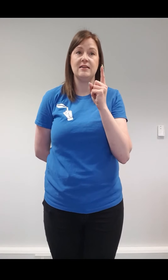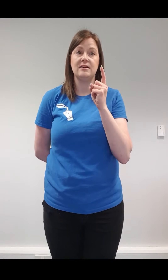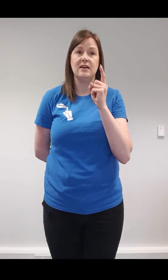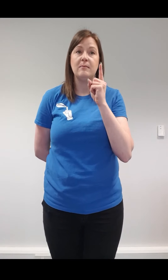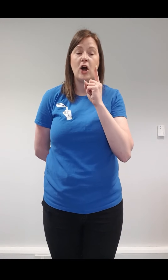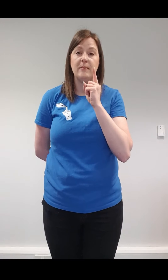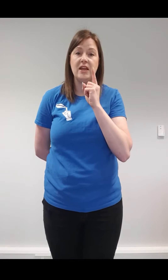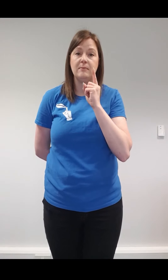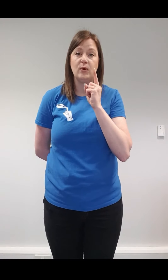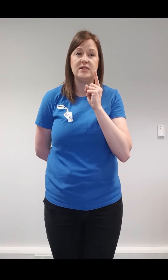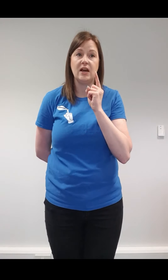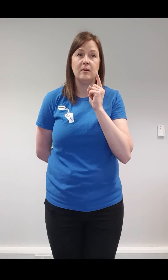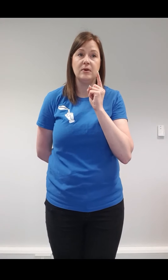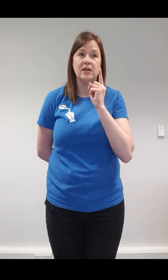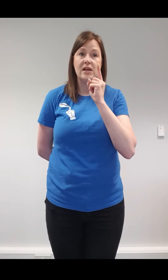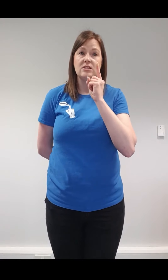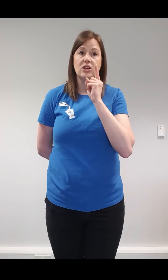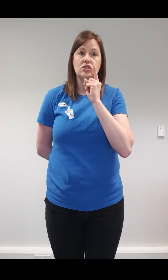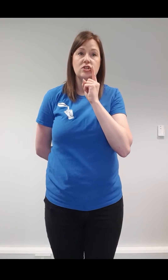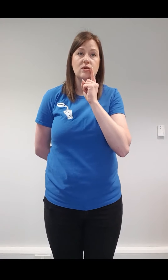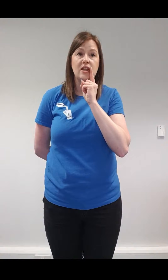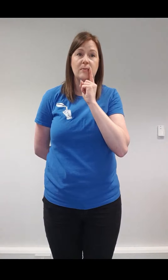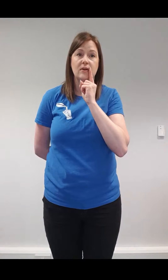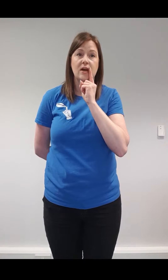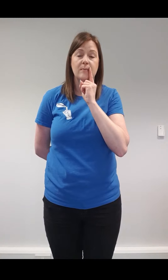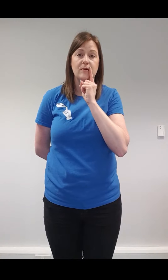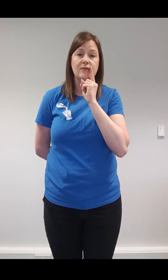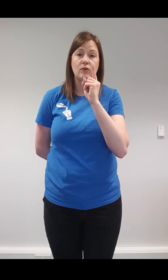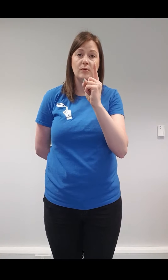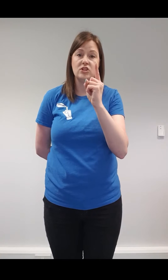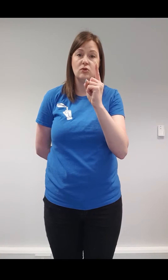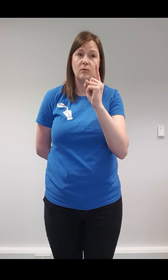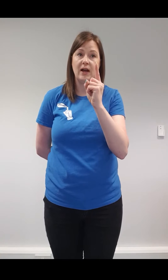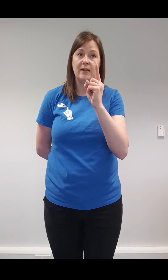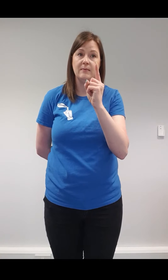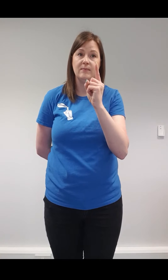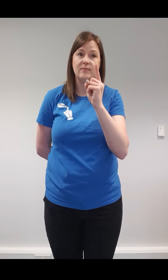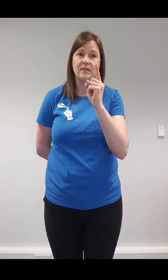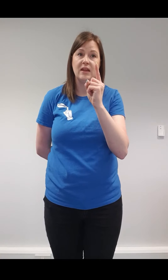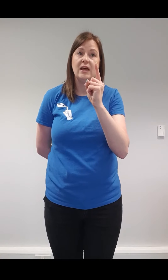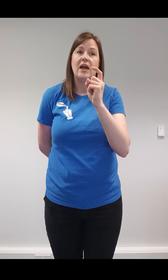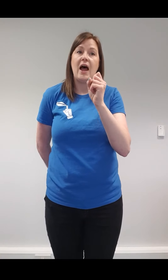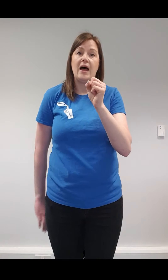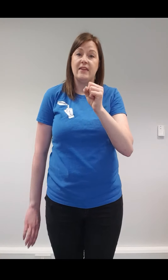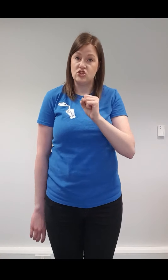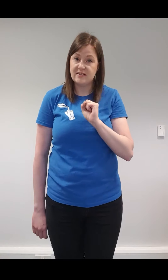hand, palm in, pointing up, touches your lip and moves forward a short way. And then just like